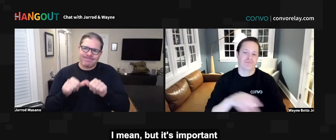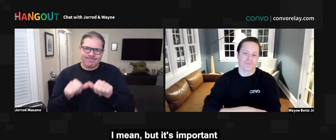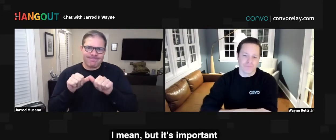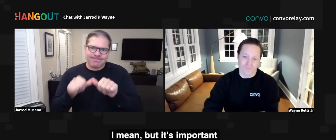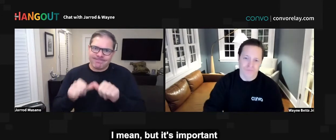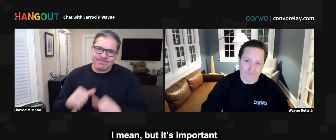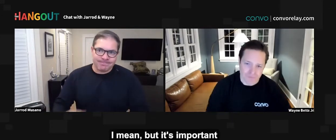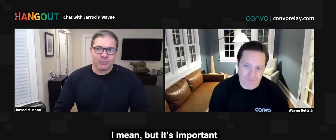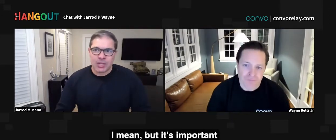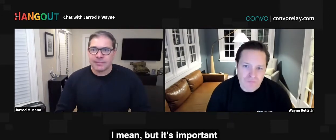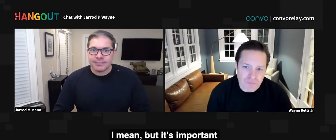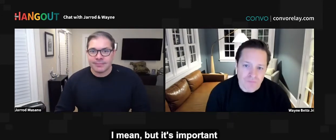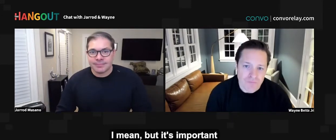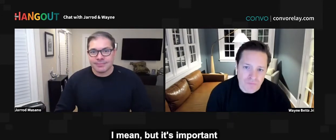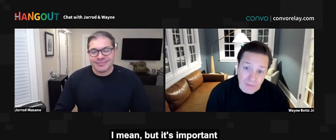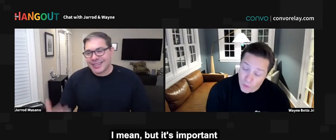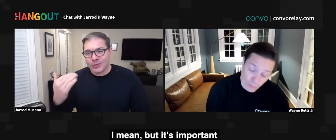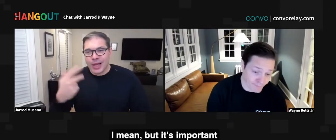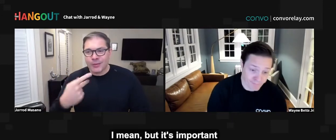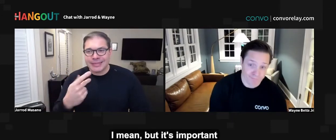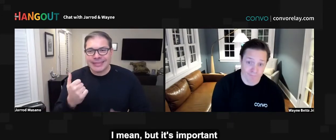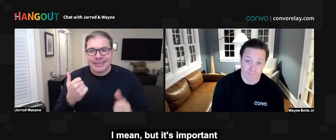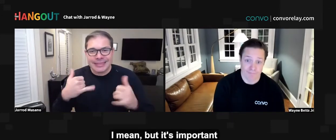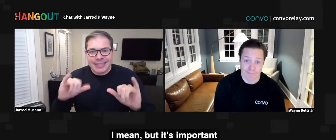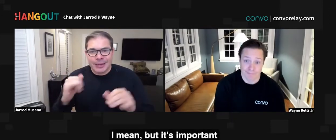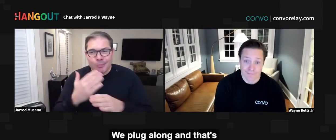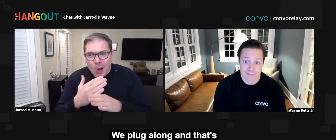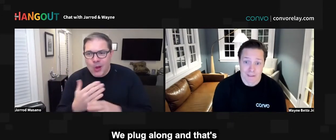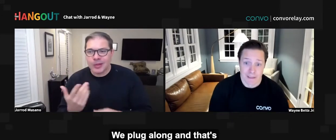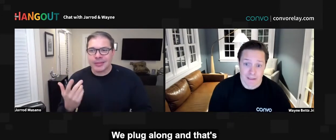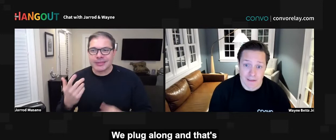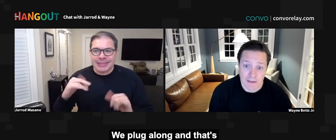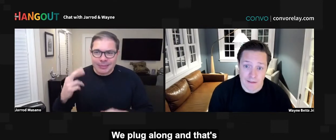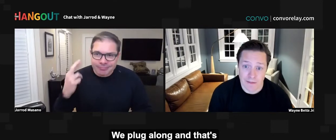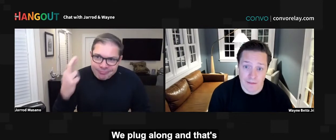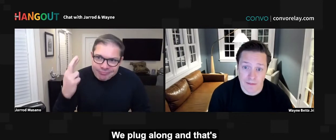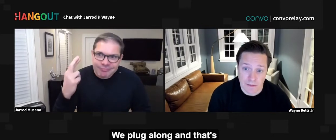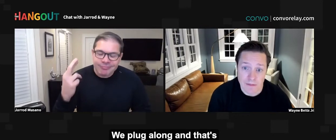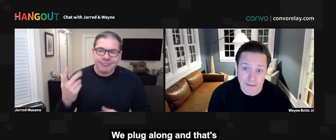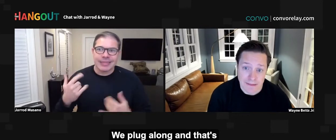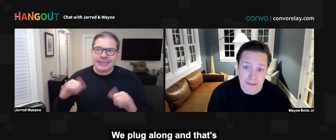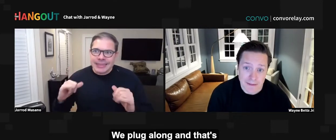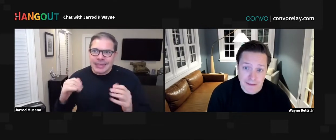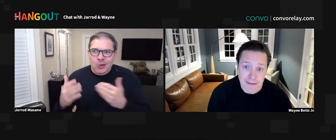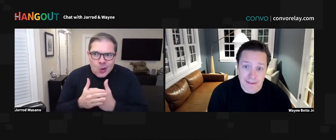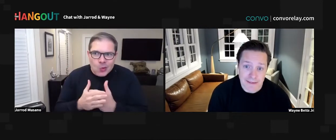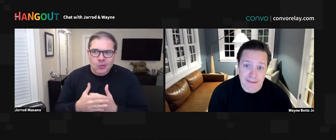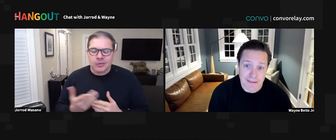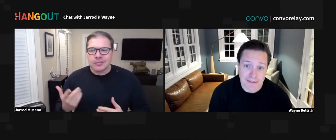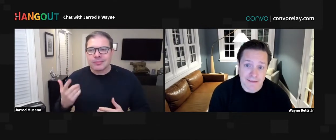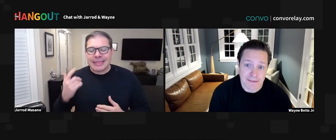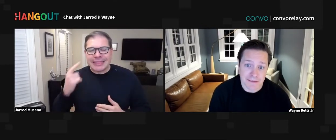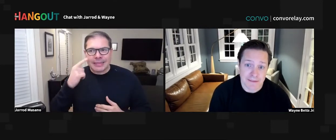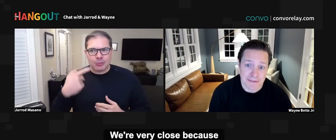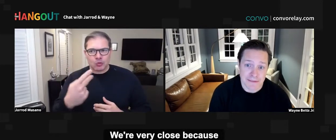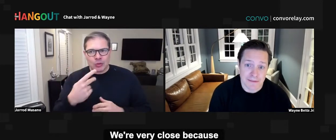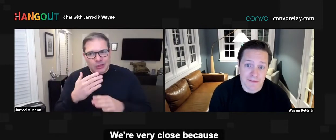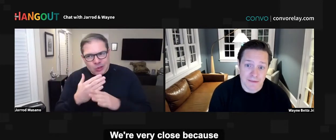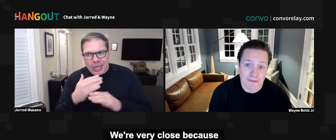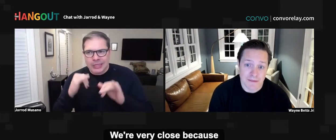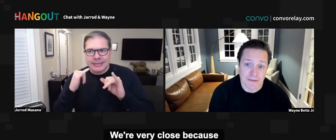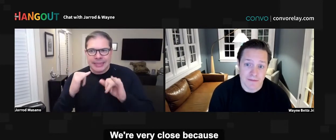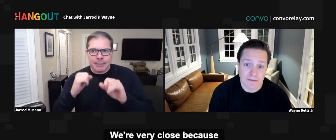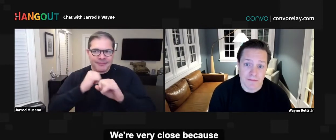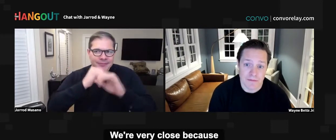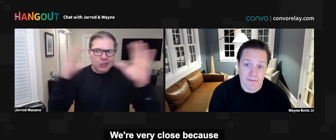Yep. I mean, but Consistency. it's important that we're consistent. We plug along, and that's why we're still partners. We're still really tight friends. We're